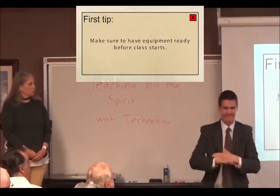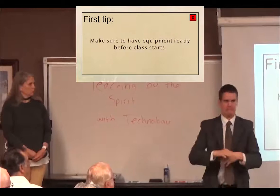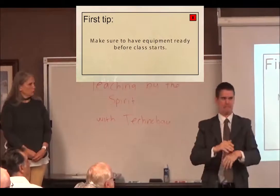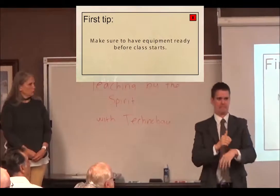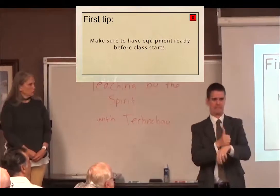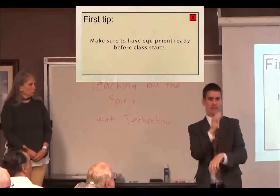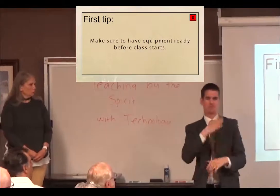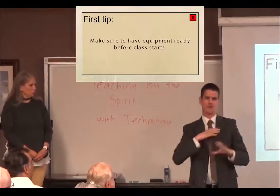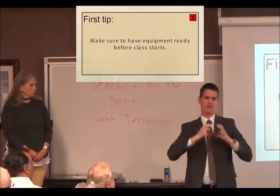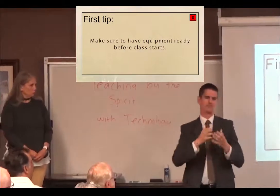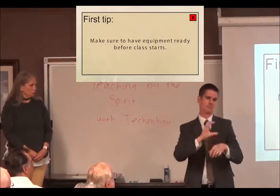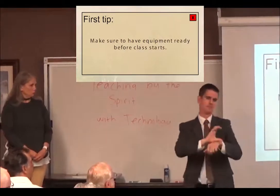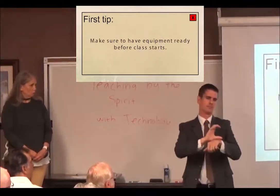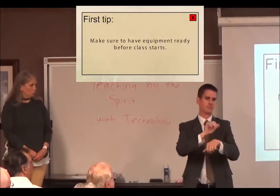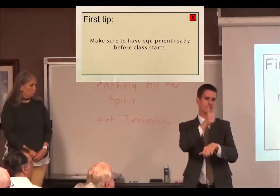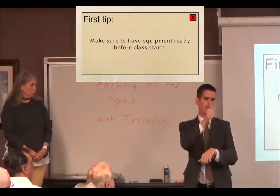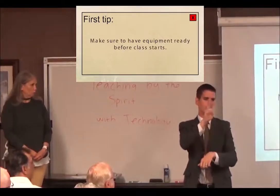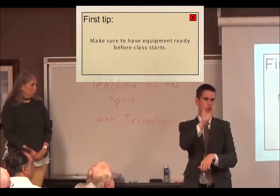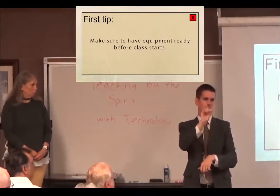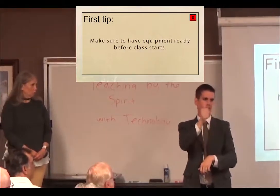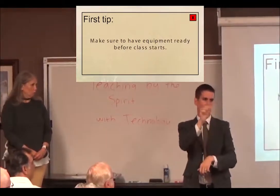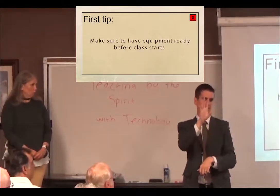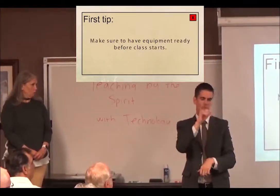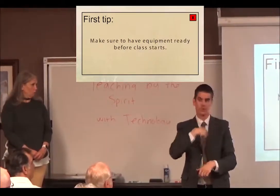single time. But if you get in, when I get into my class